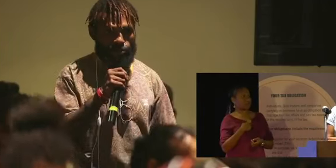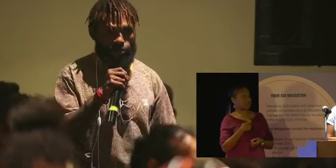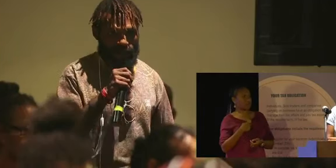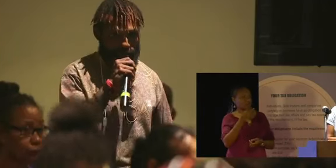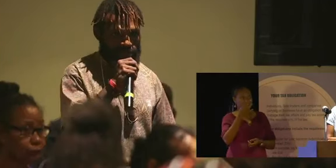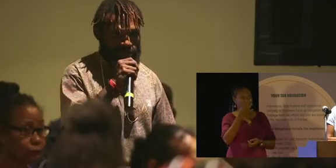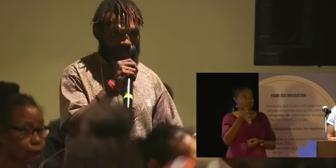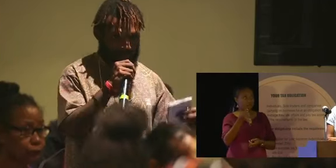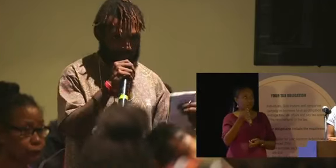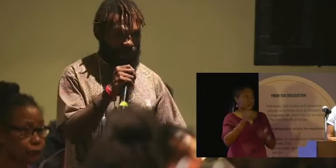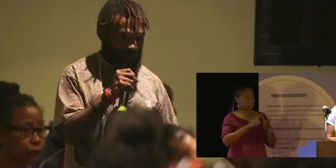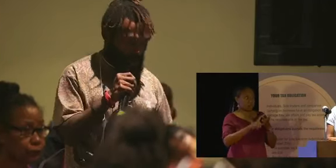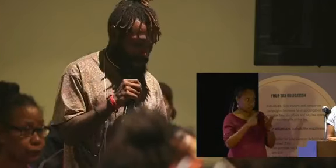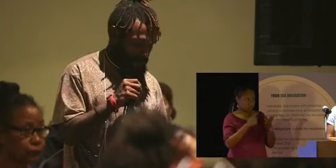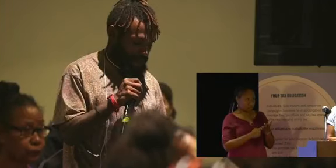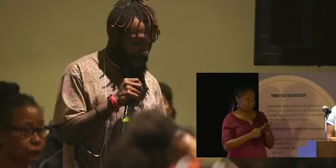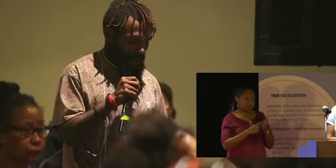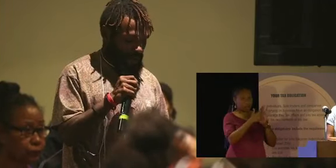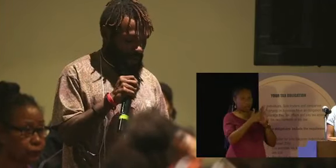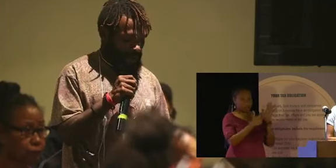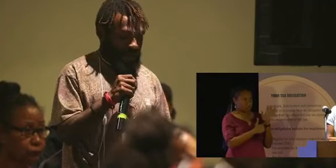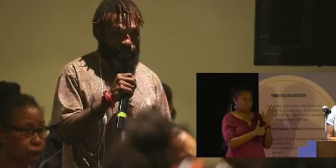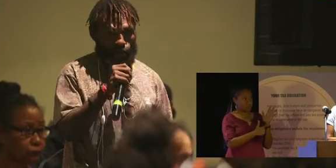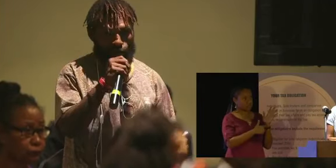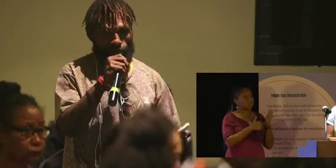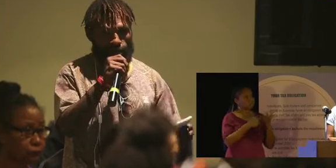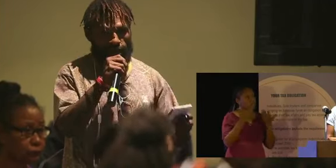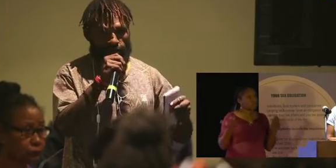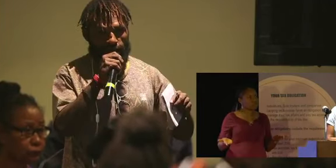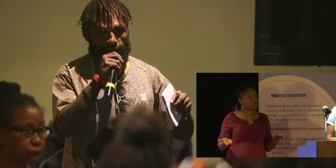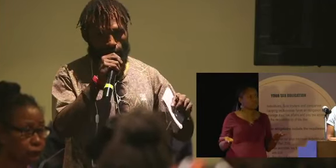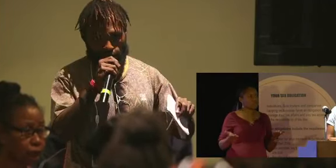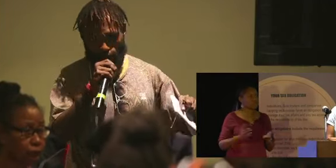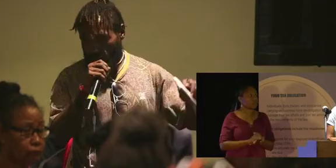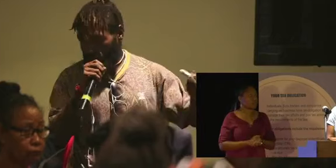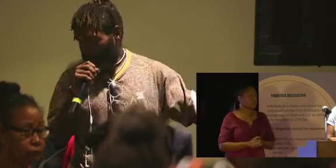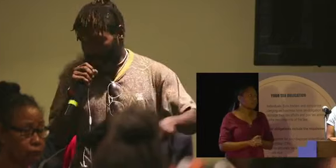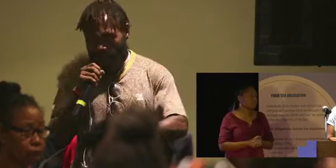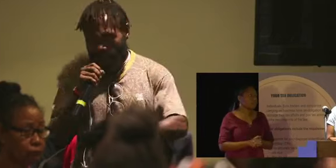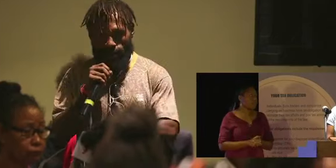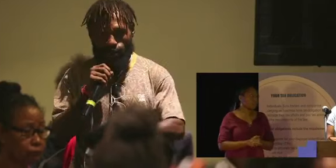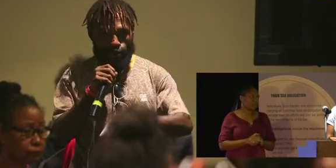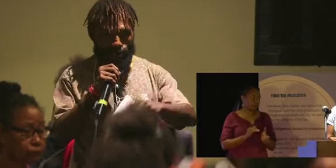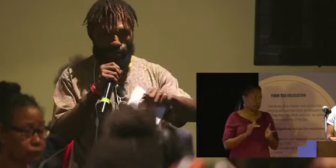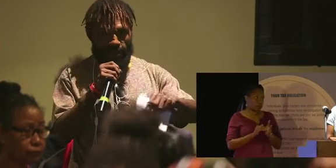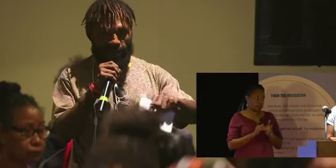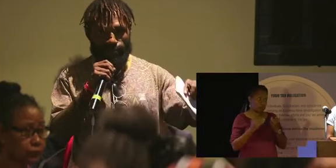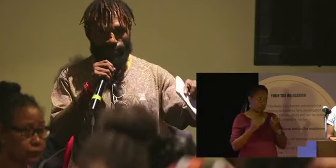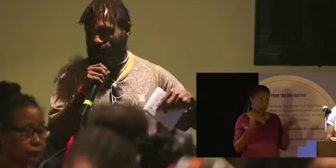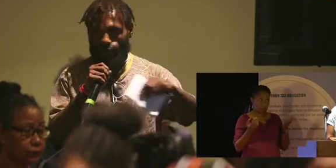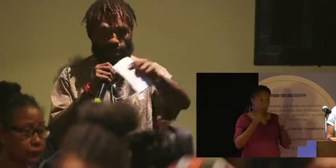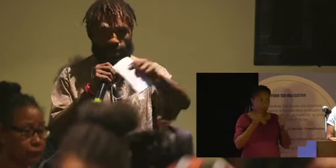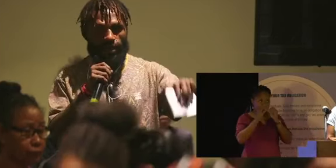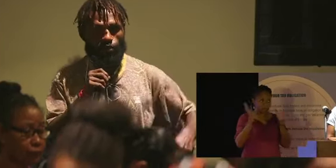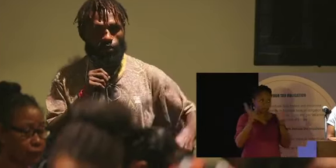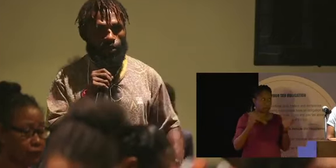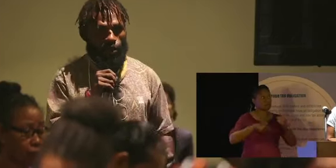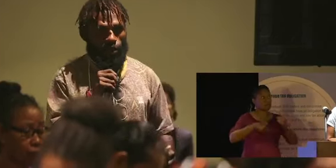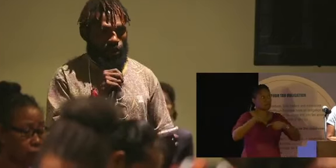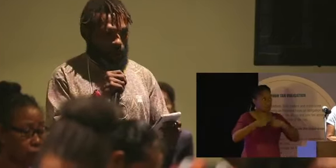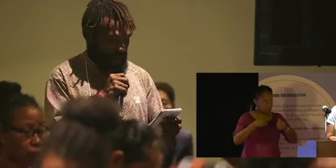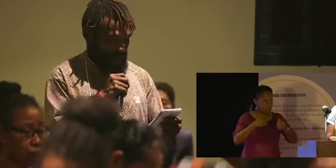one them rules and regulation where you put him long. So now that you play clear remember mosem you play clear me now sampla